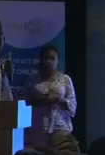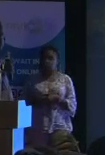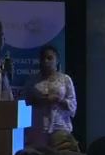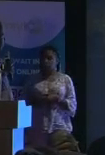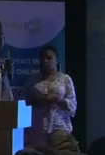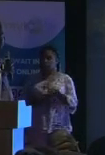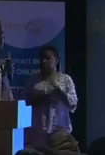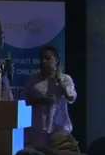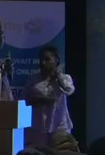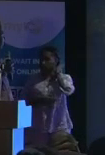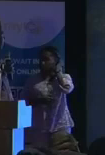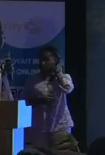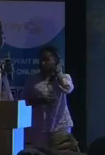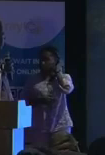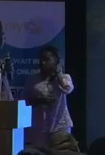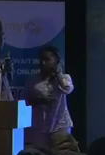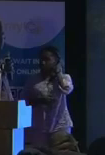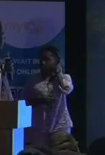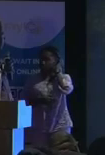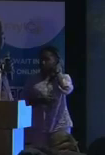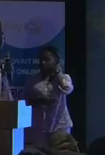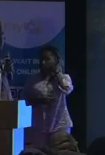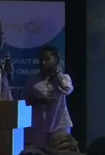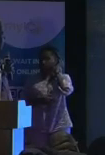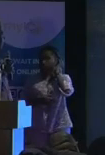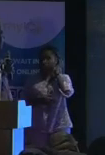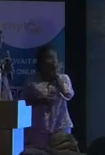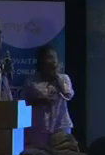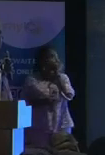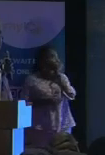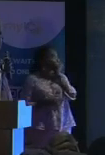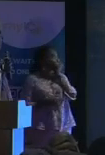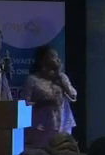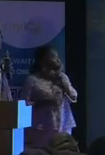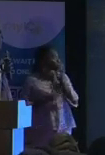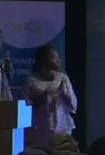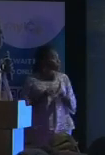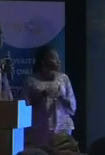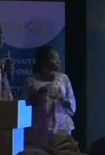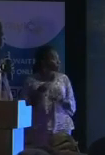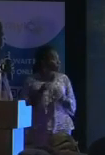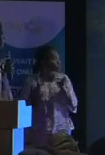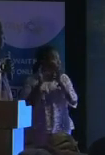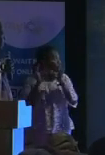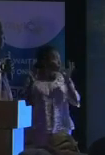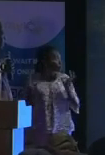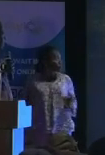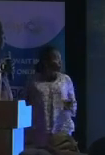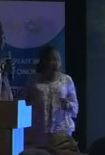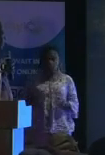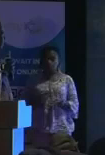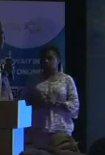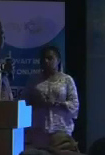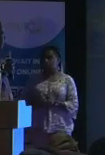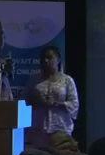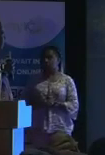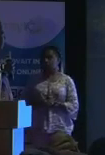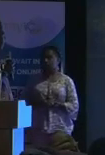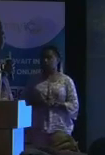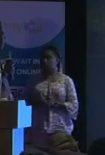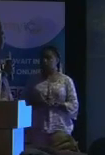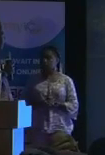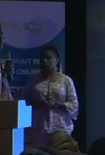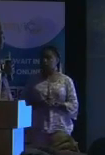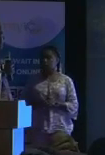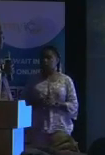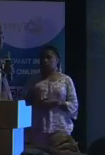the S2 form. It's a remittance by a group employer, and you send it before or by the 7th day of the following